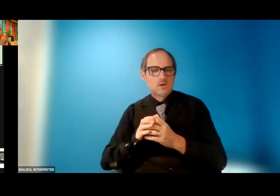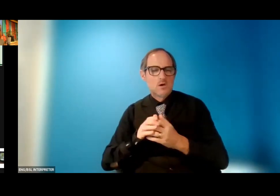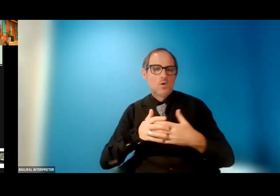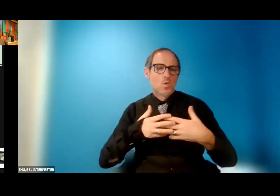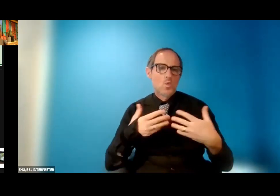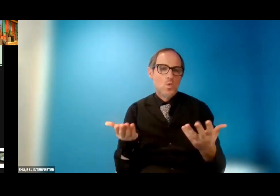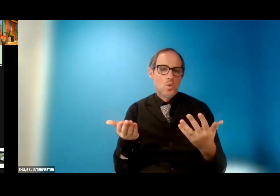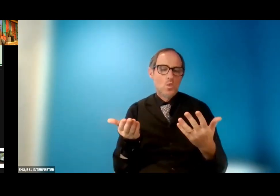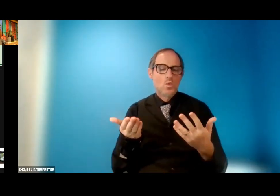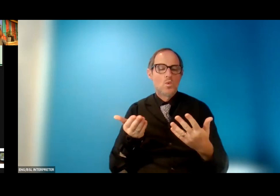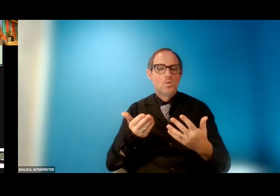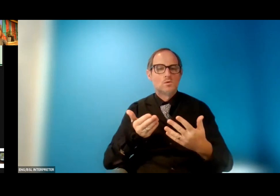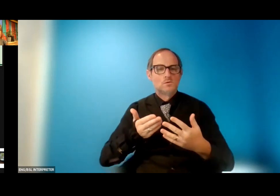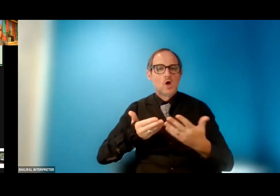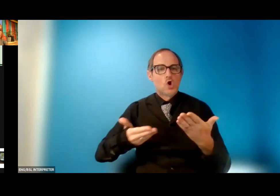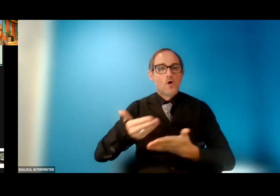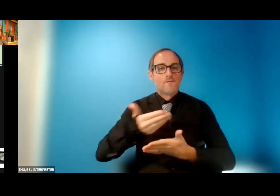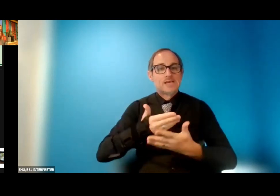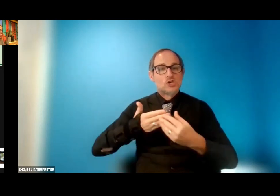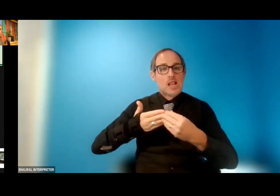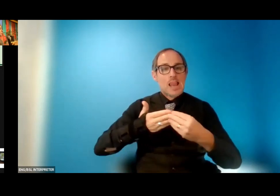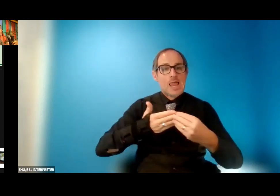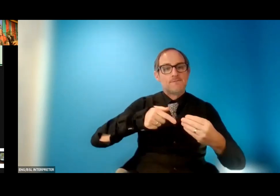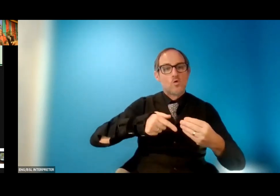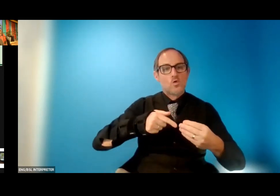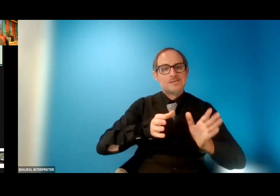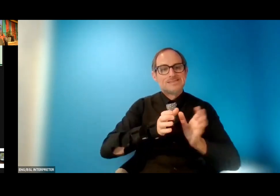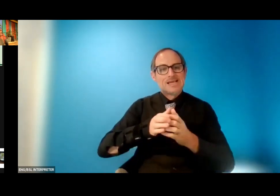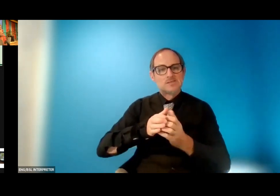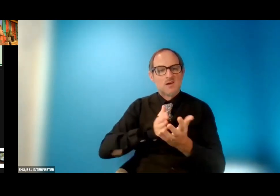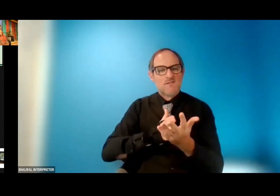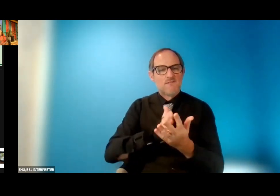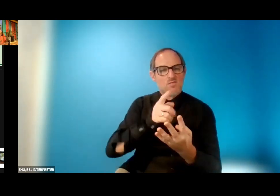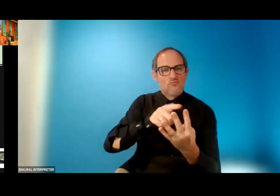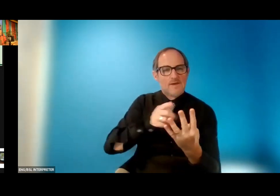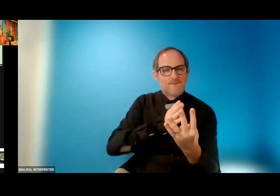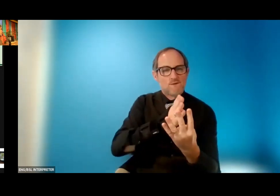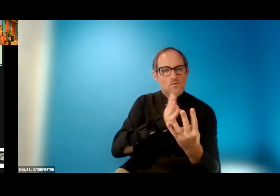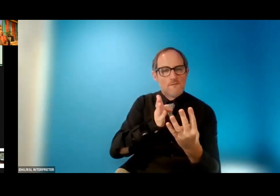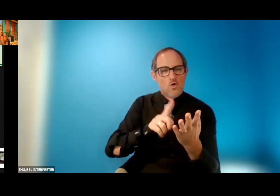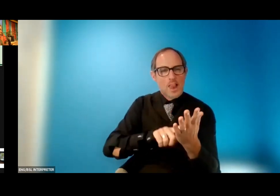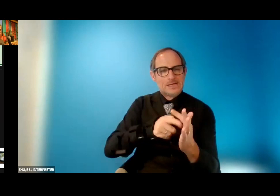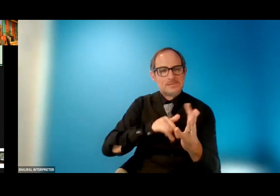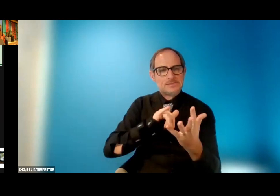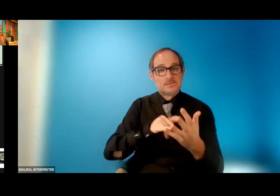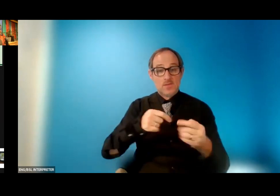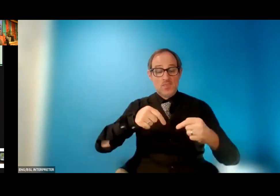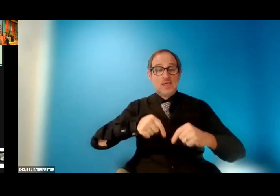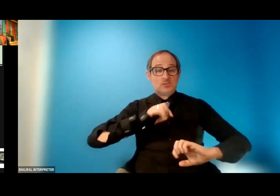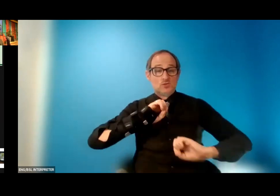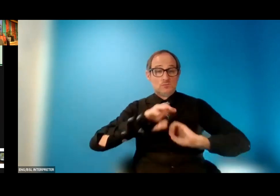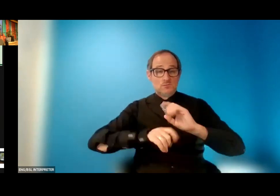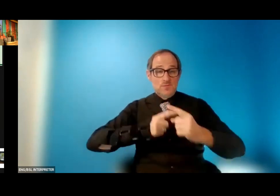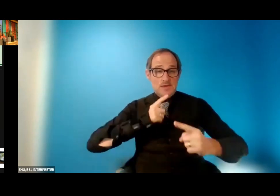level conversations around the four lenses. So these were kind of a glimpse through the various possibilities of action and many